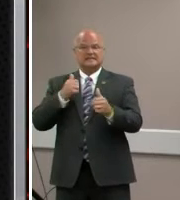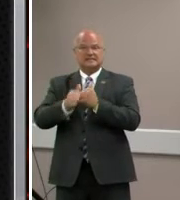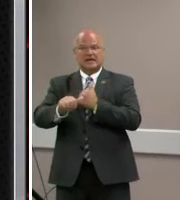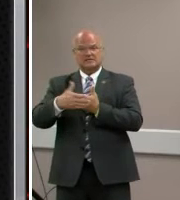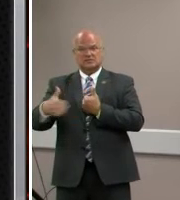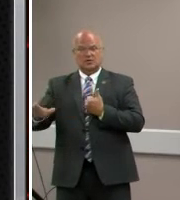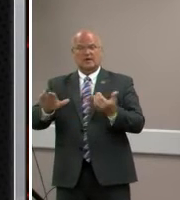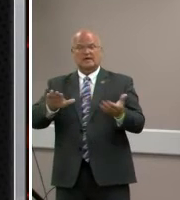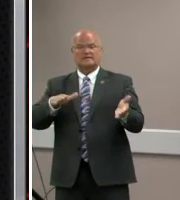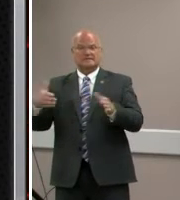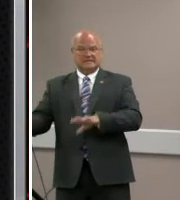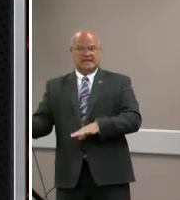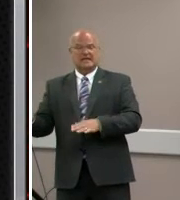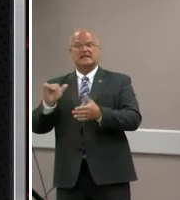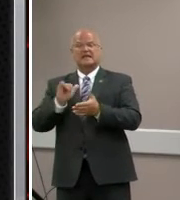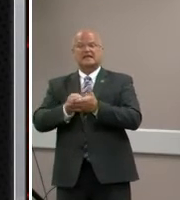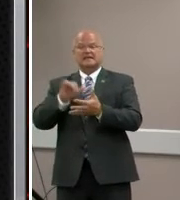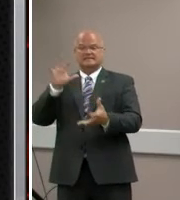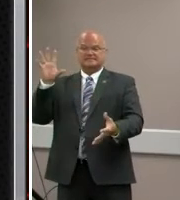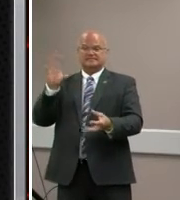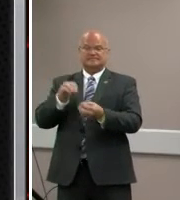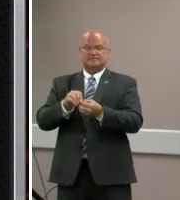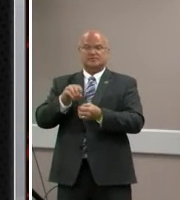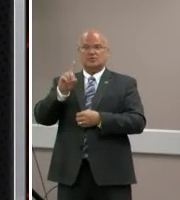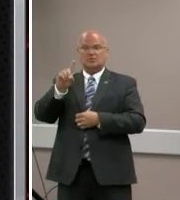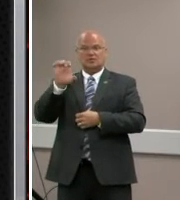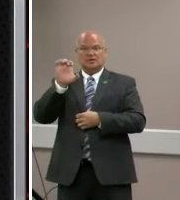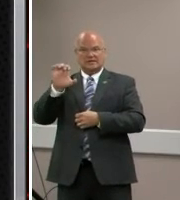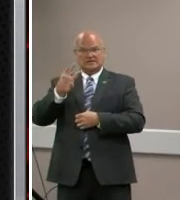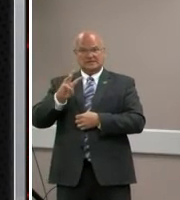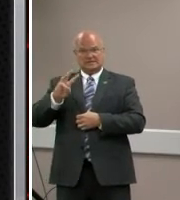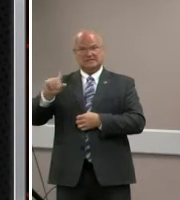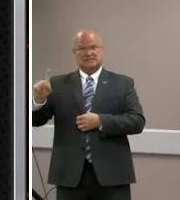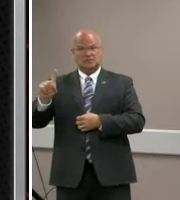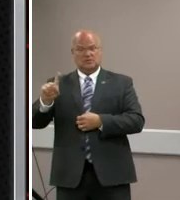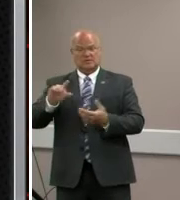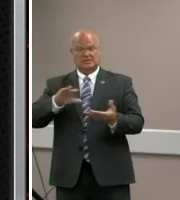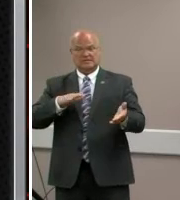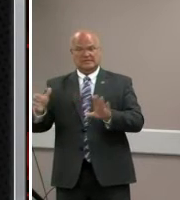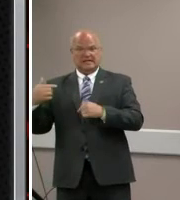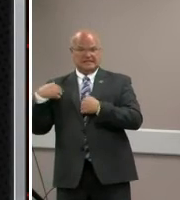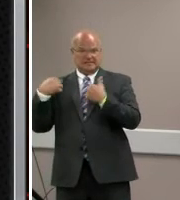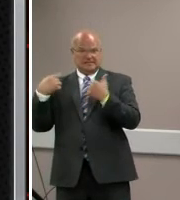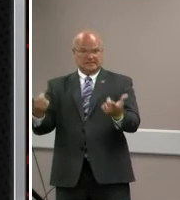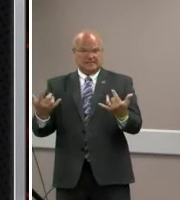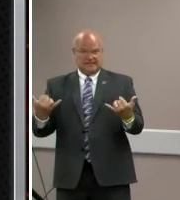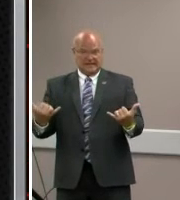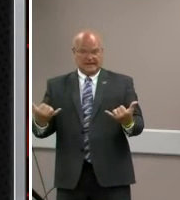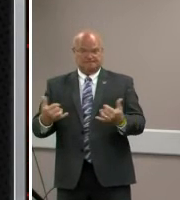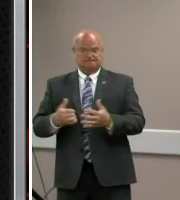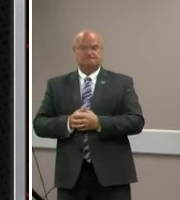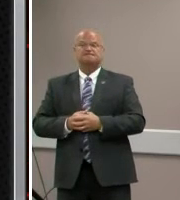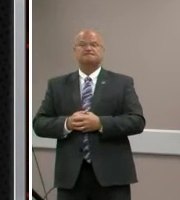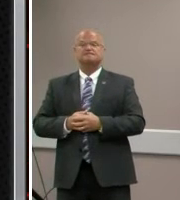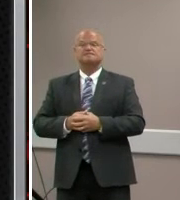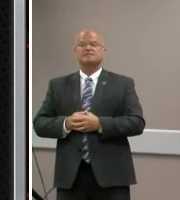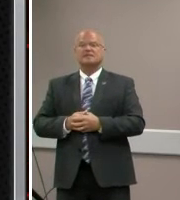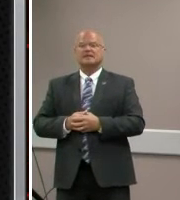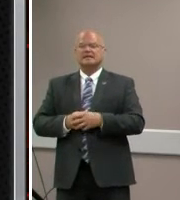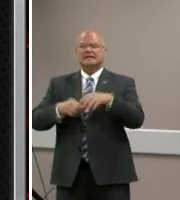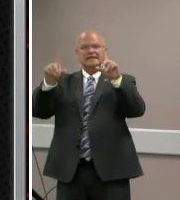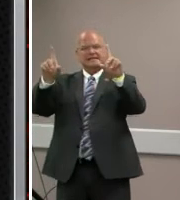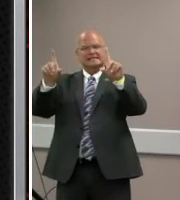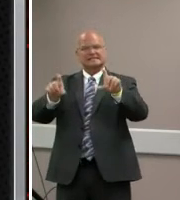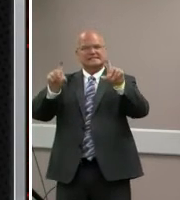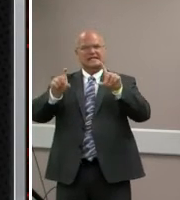to COVID-19. That brings us to 161 deaths today. In terms of